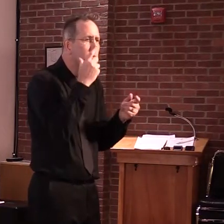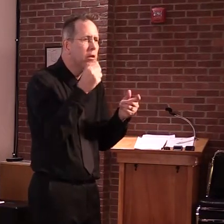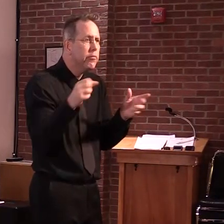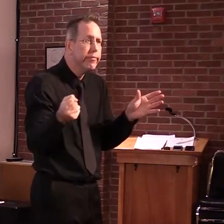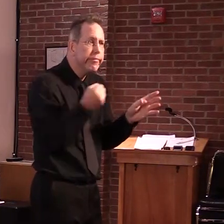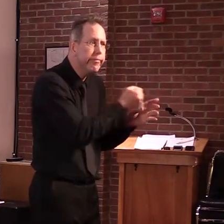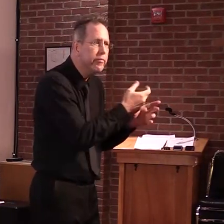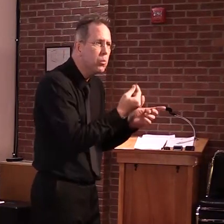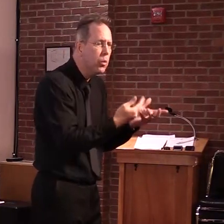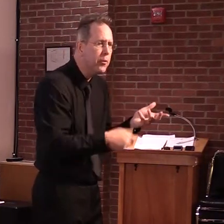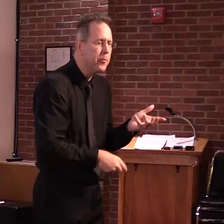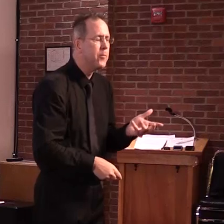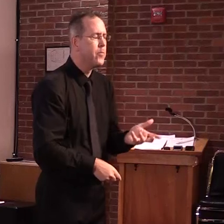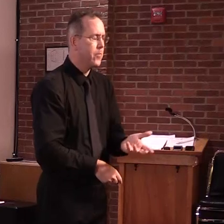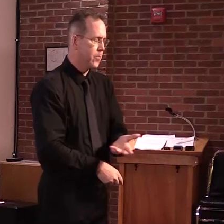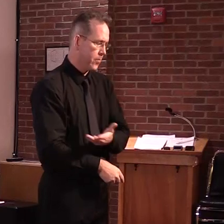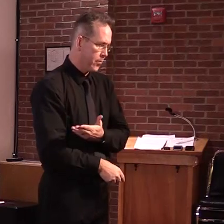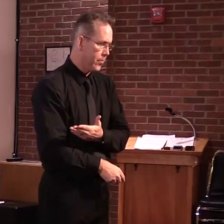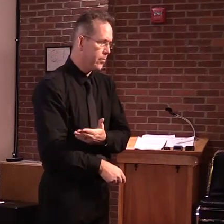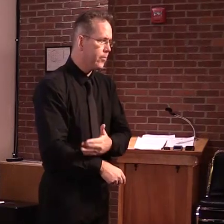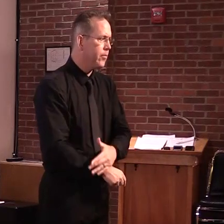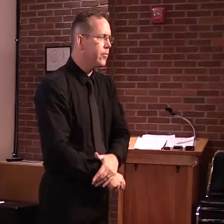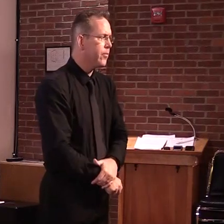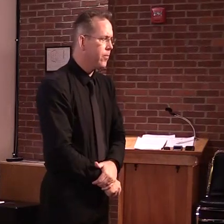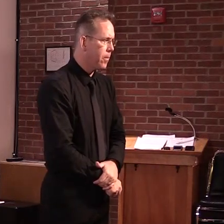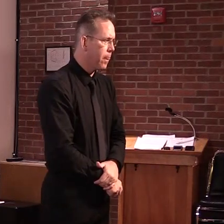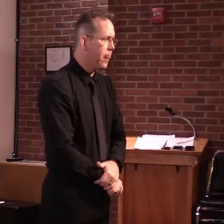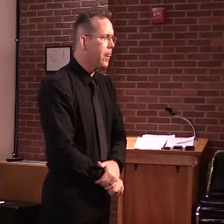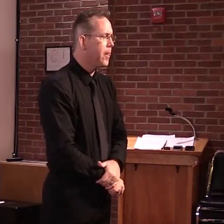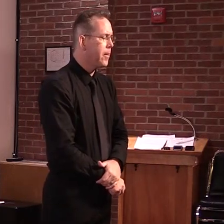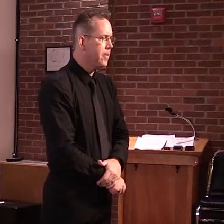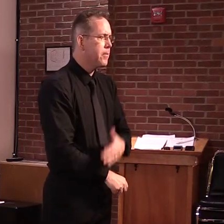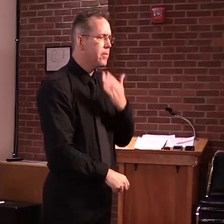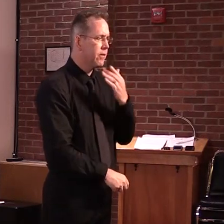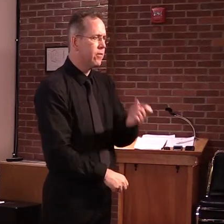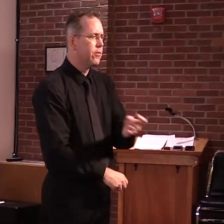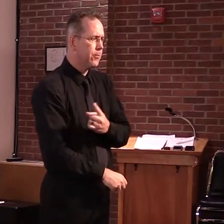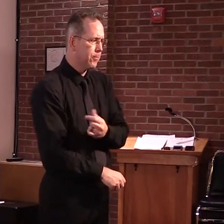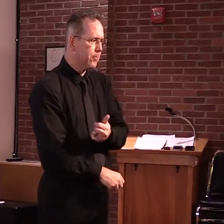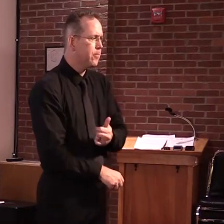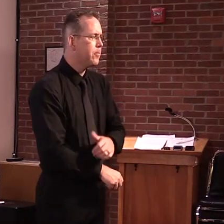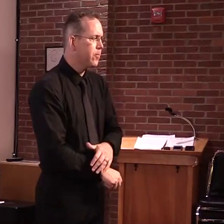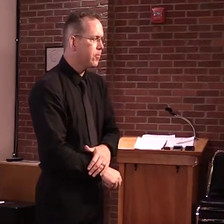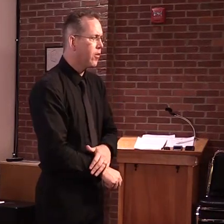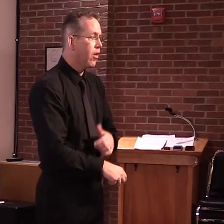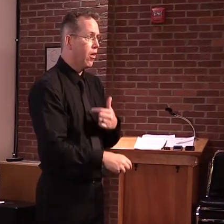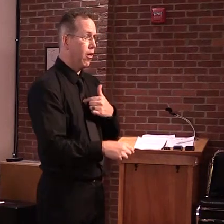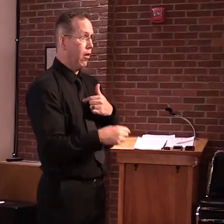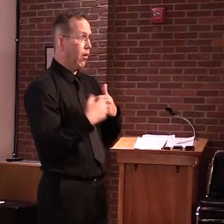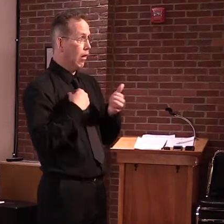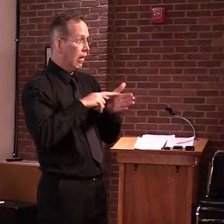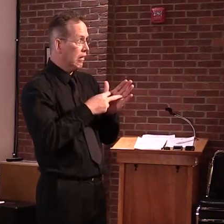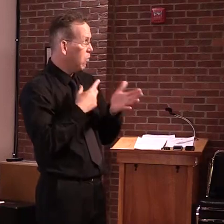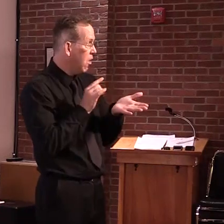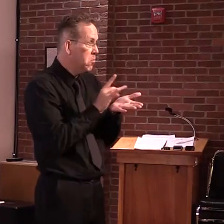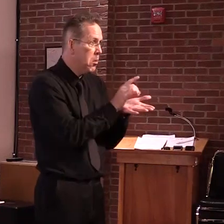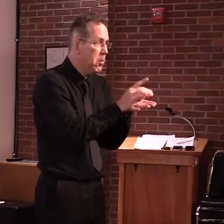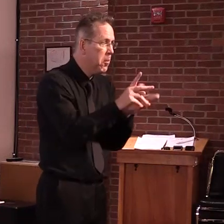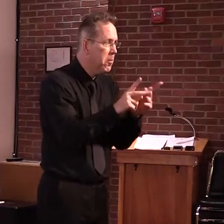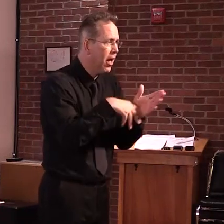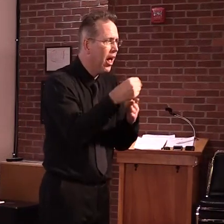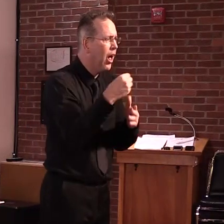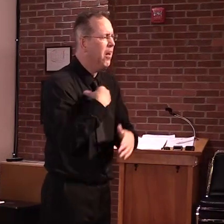Thank you for the question, Eric. The objective is not to have people on the street. That's why we're phasing this